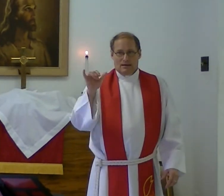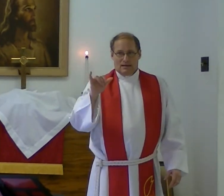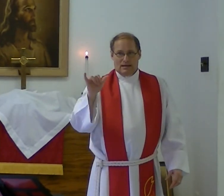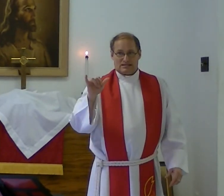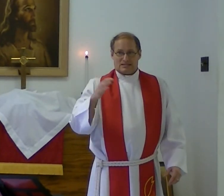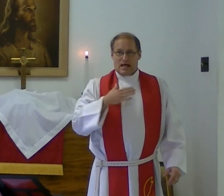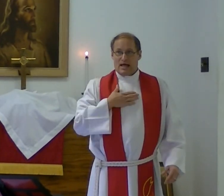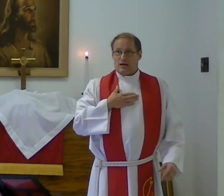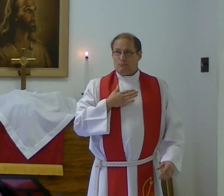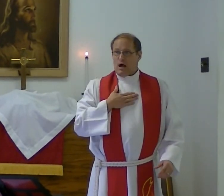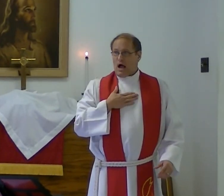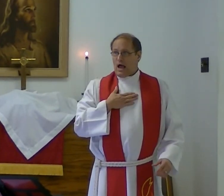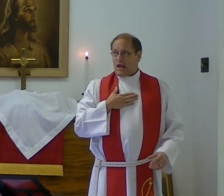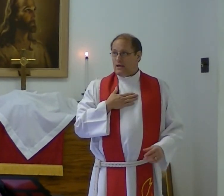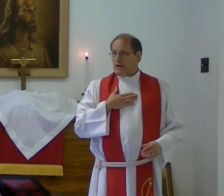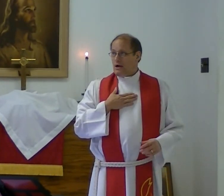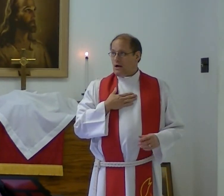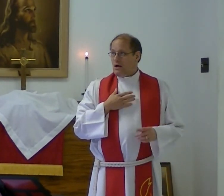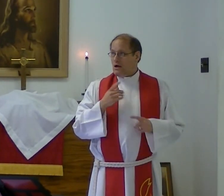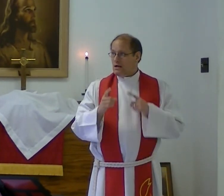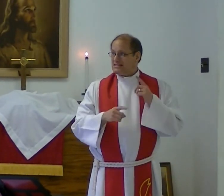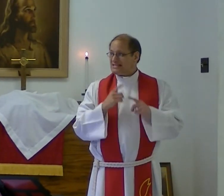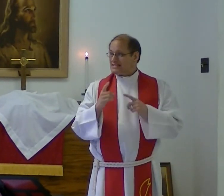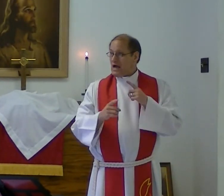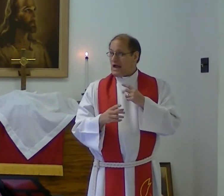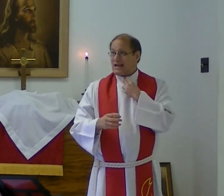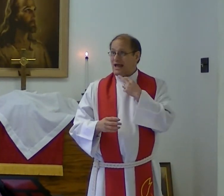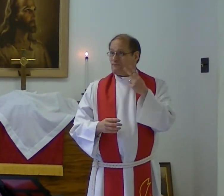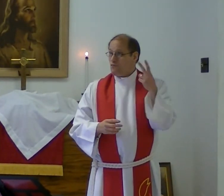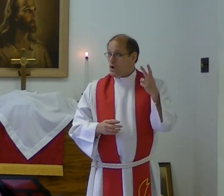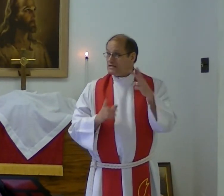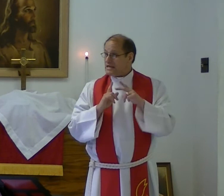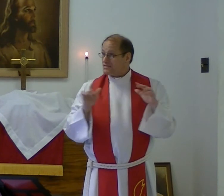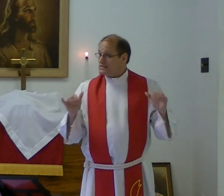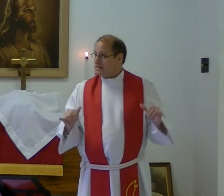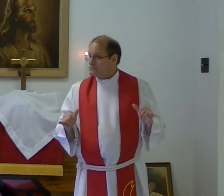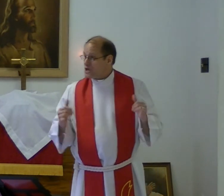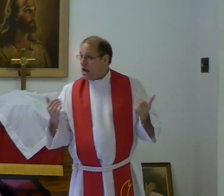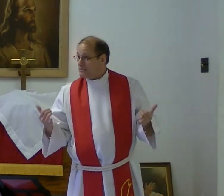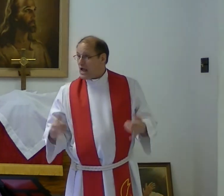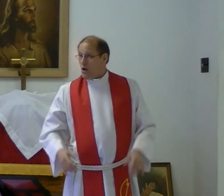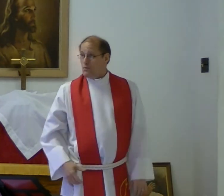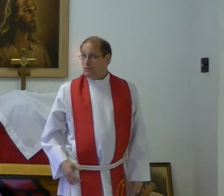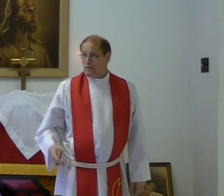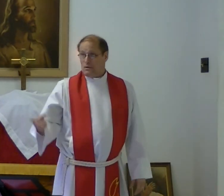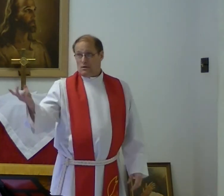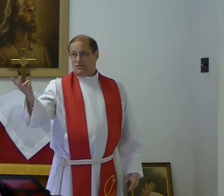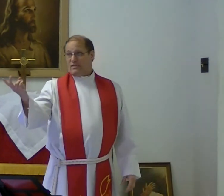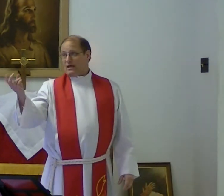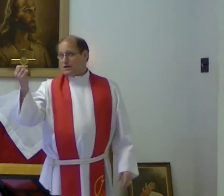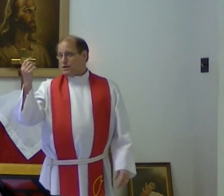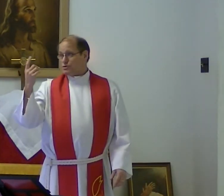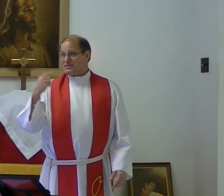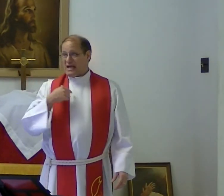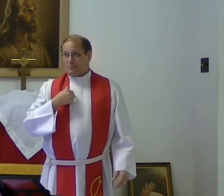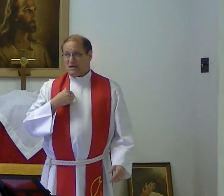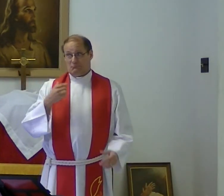It's like my sign and voice at the same time. They can understand me.